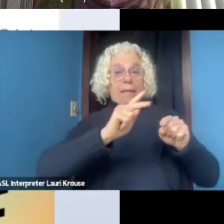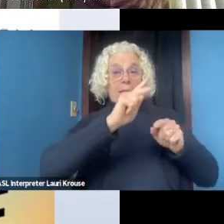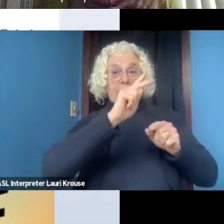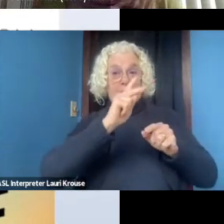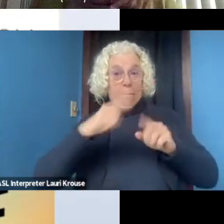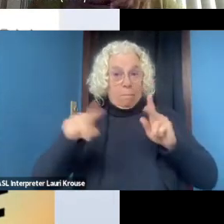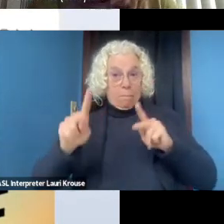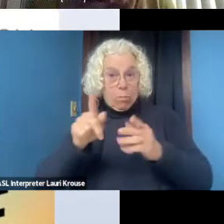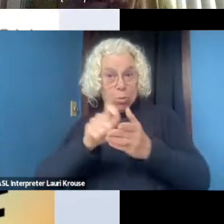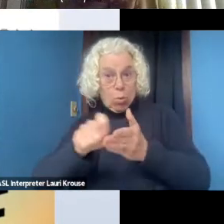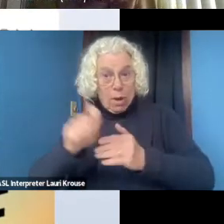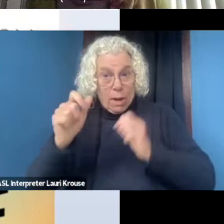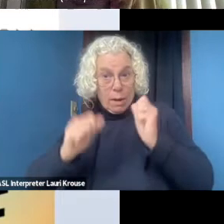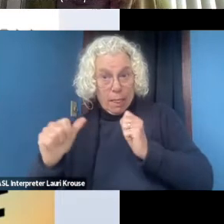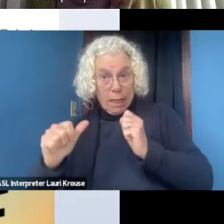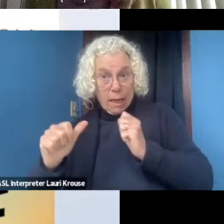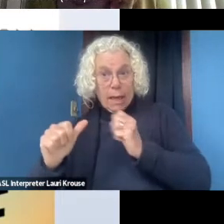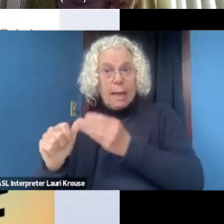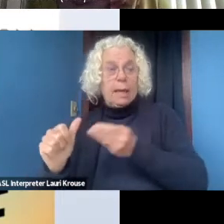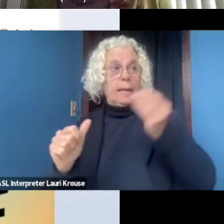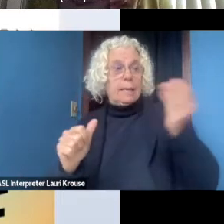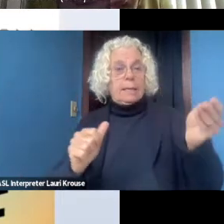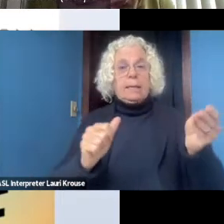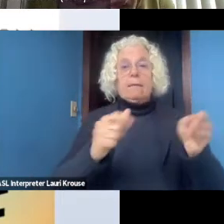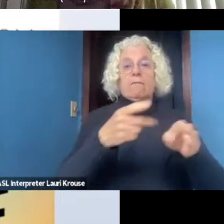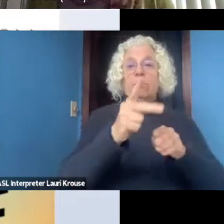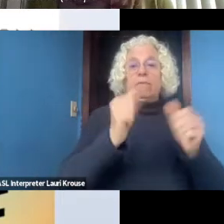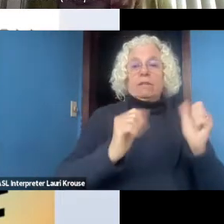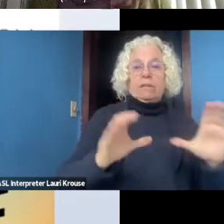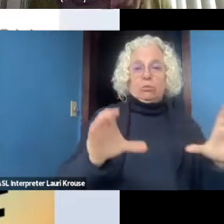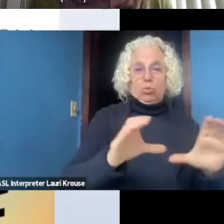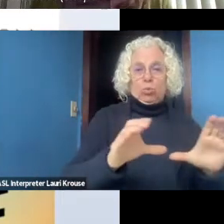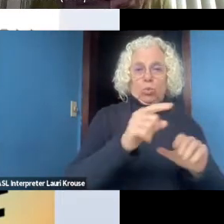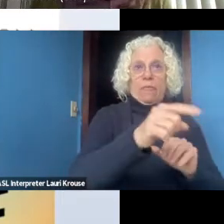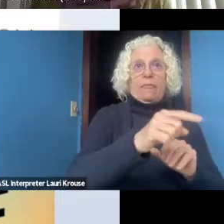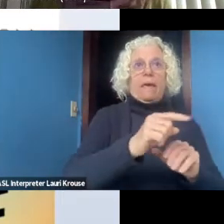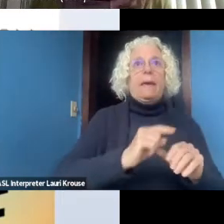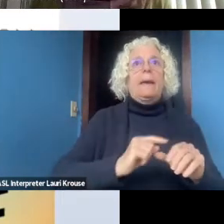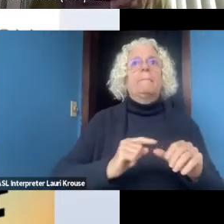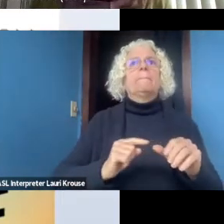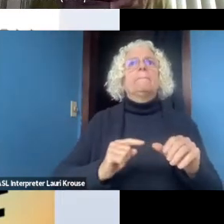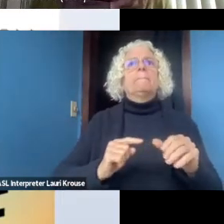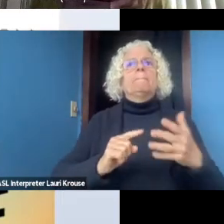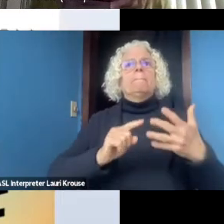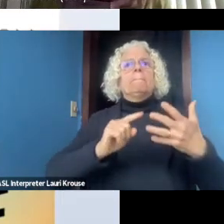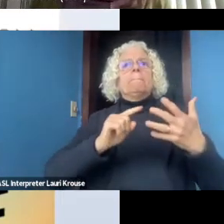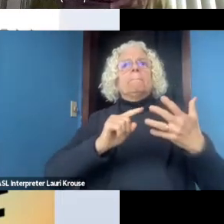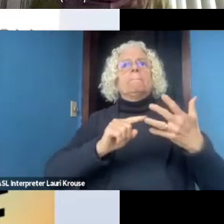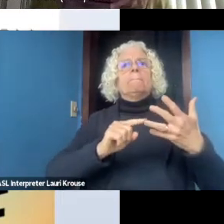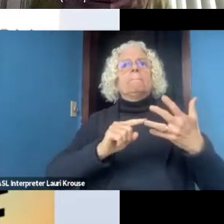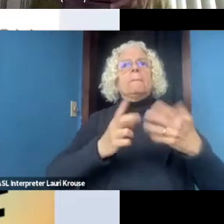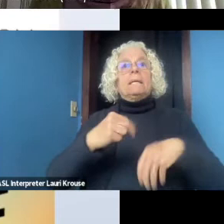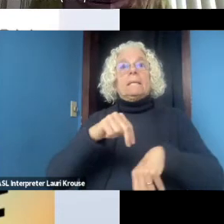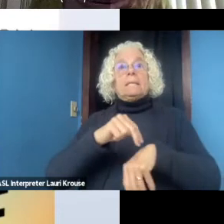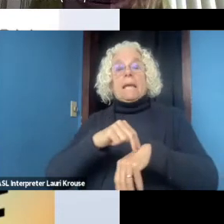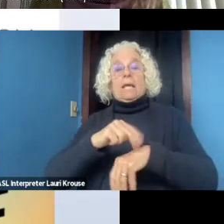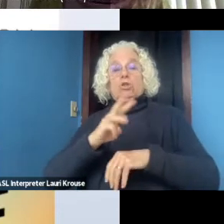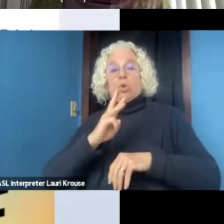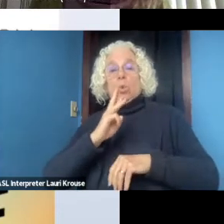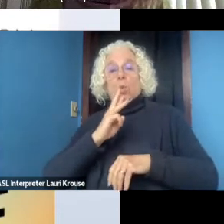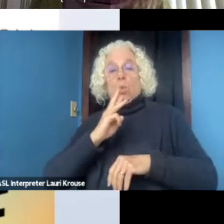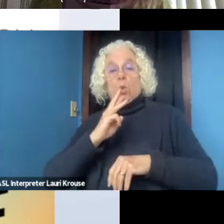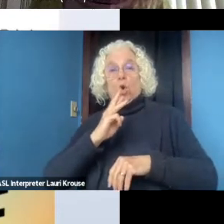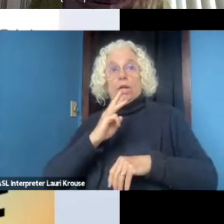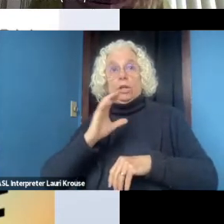them. National Water Dances and Global Water Dances are two organizations that